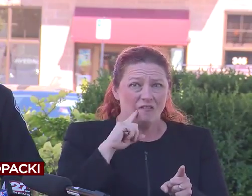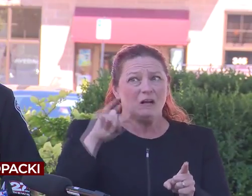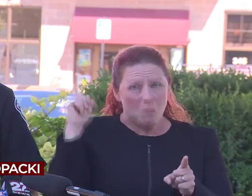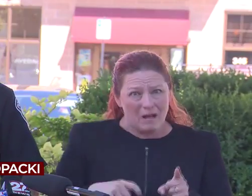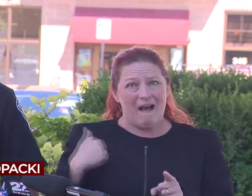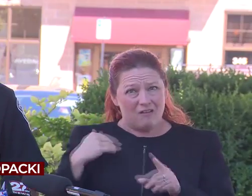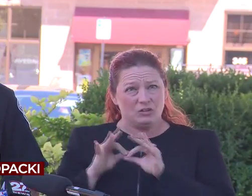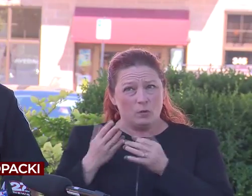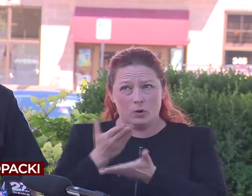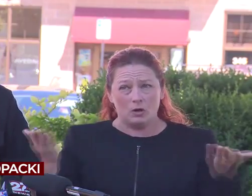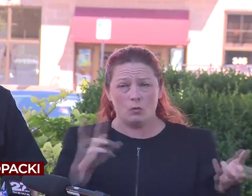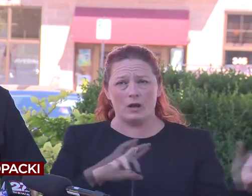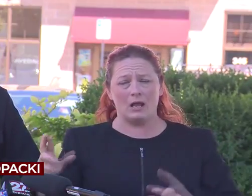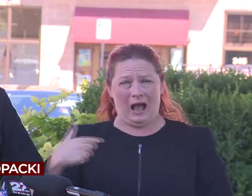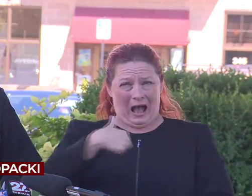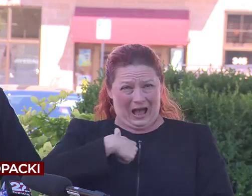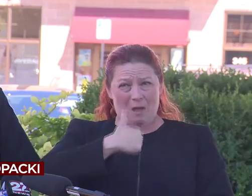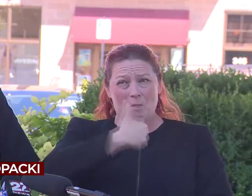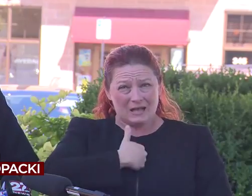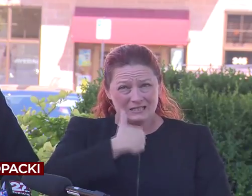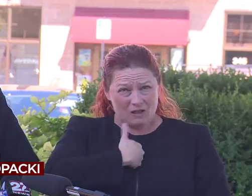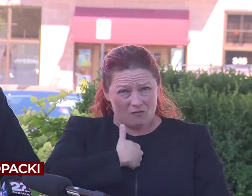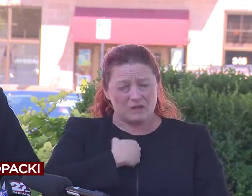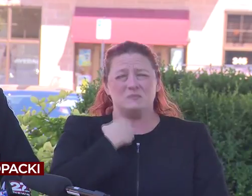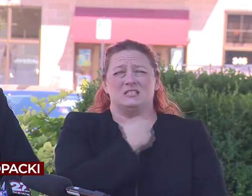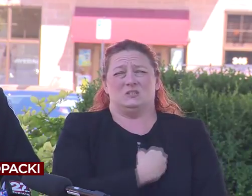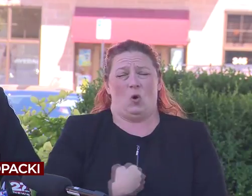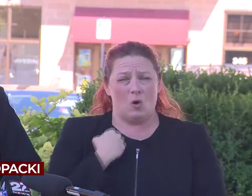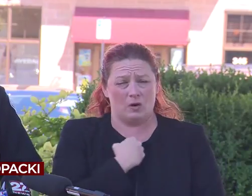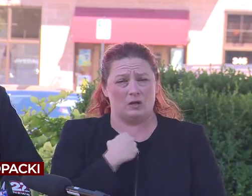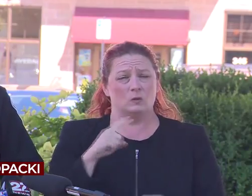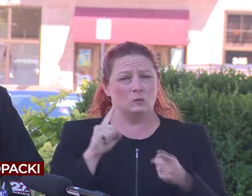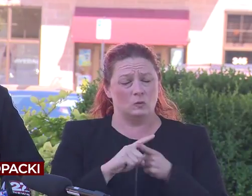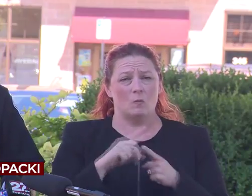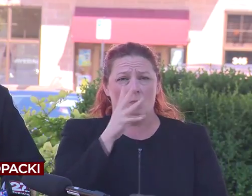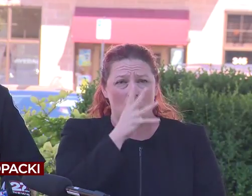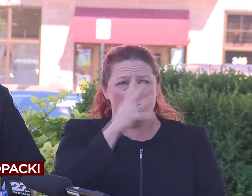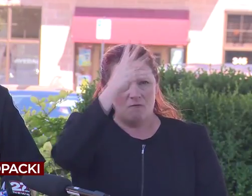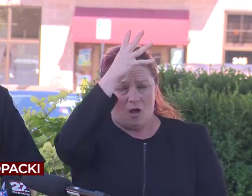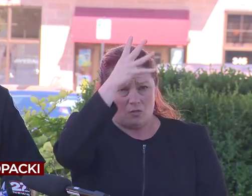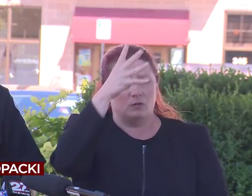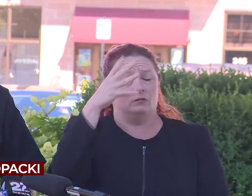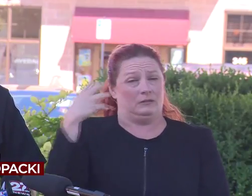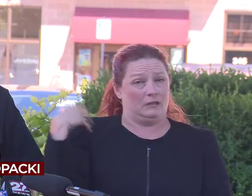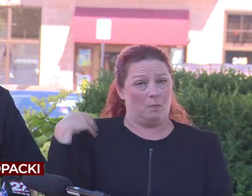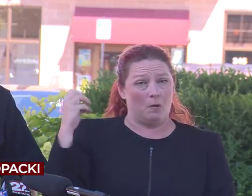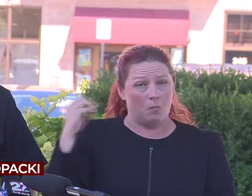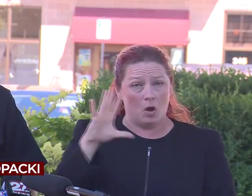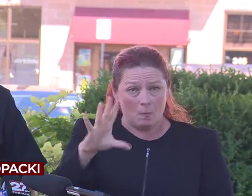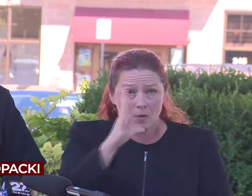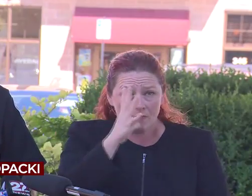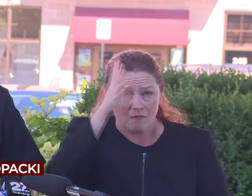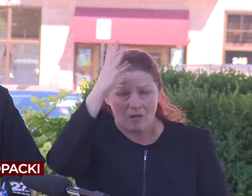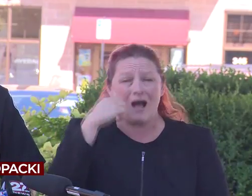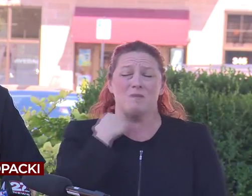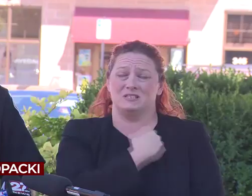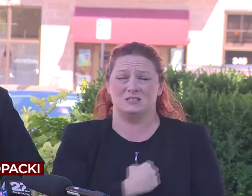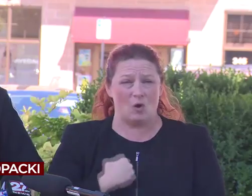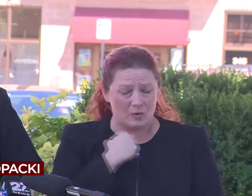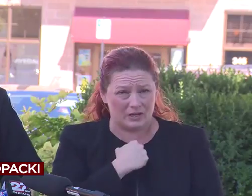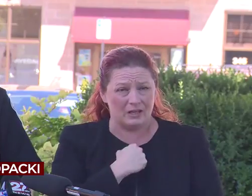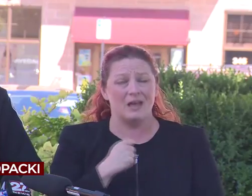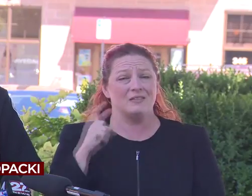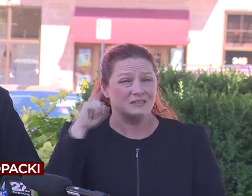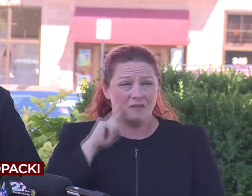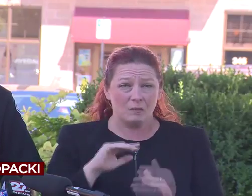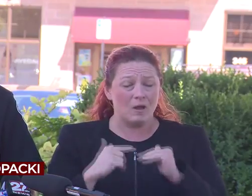want to personally apologize to the parents of Captain Barr and those in the deaf community for not having an interpreter there for our